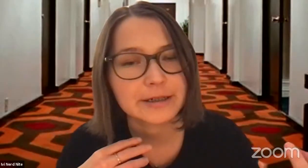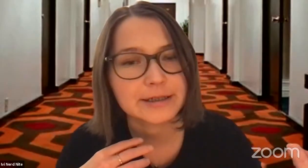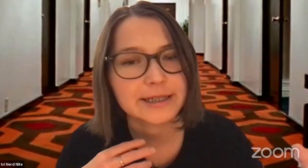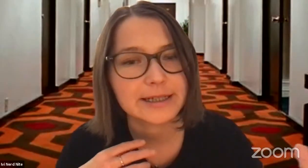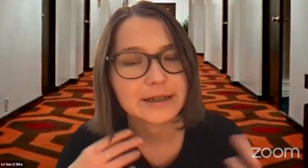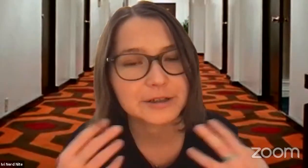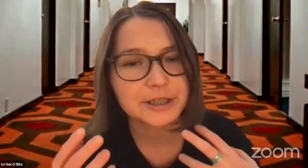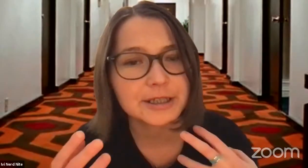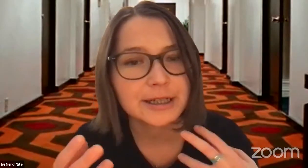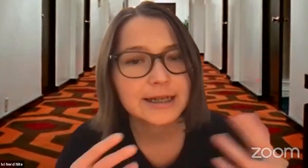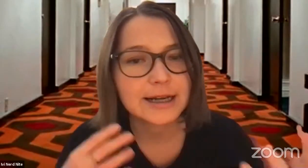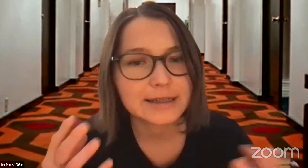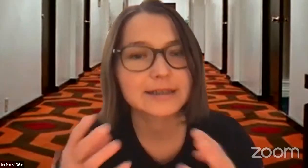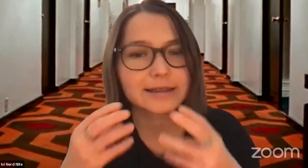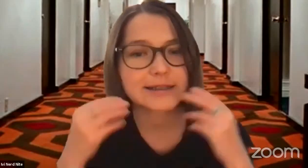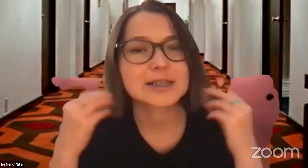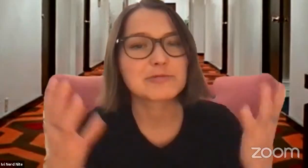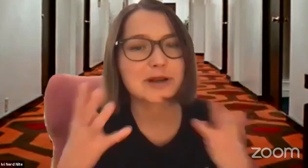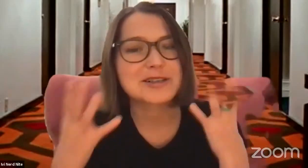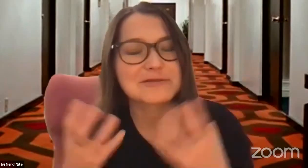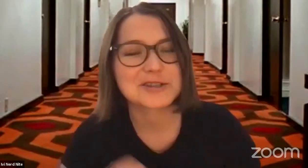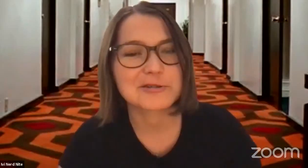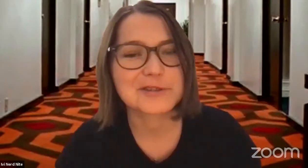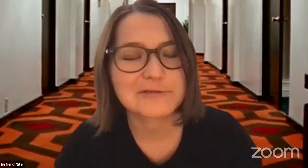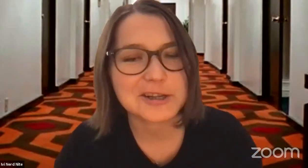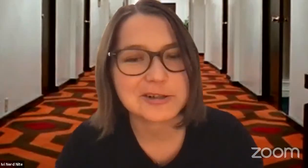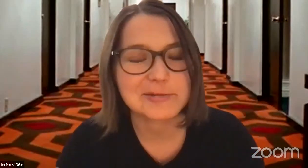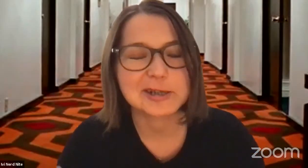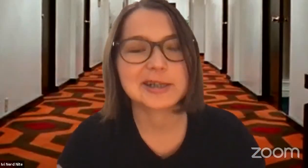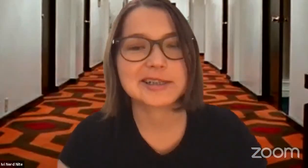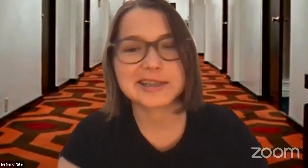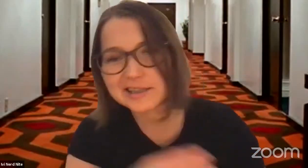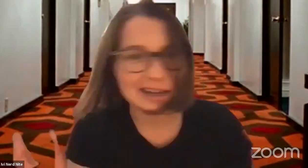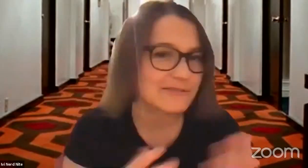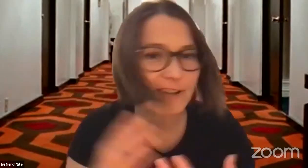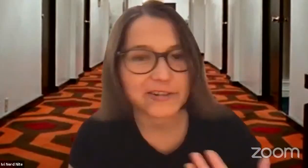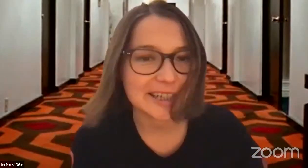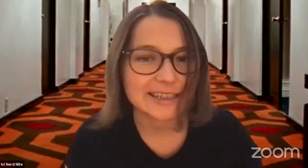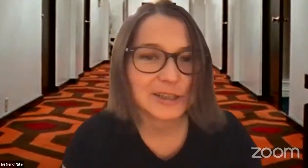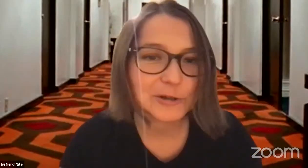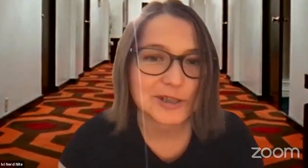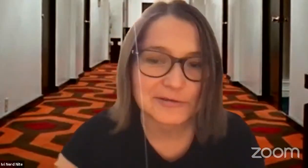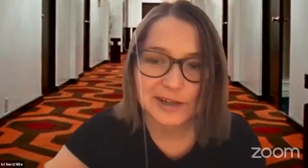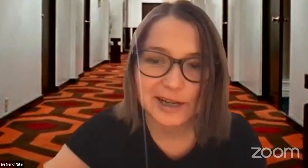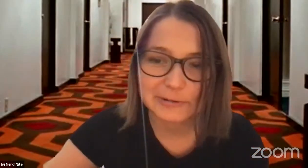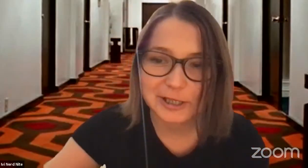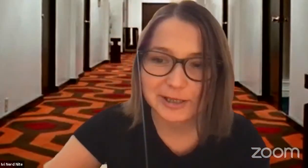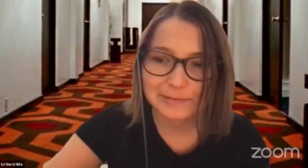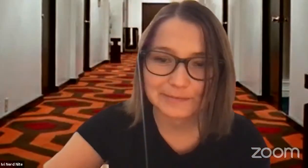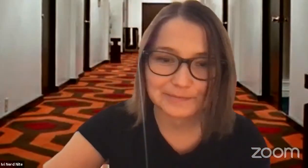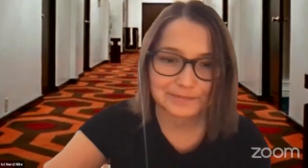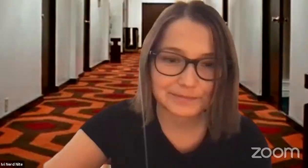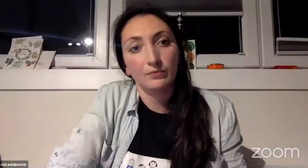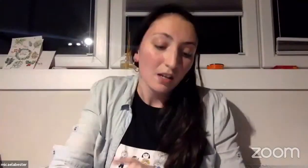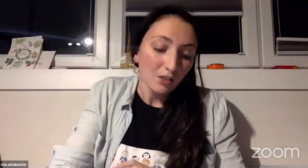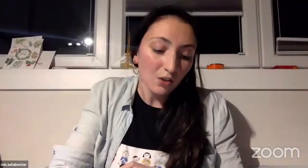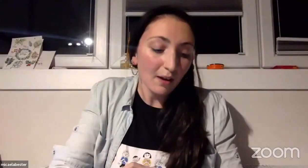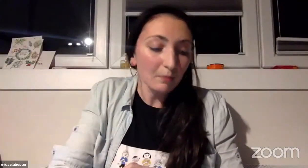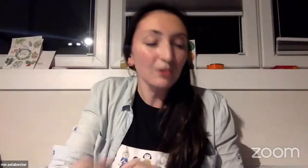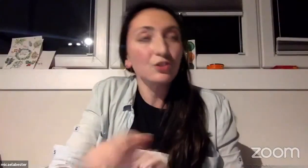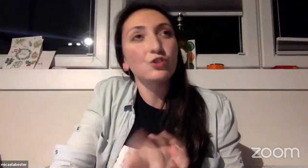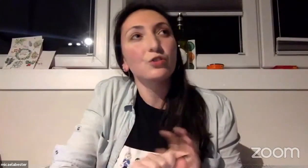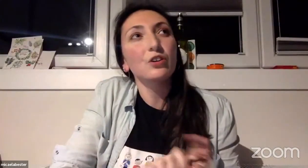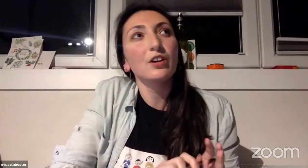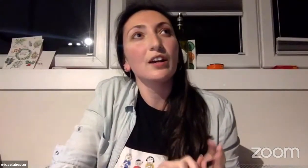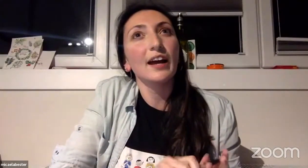or the other? And the expressiveness of the facial expression, does that vary across different languages? So